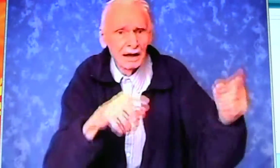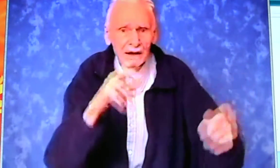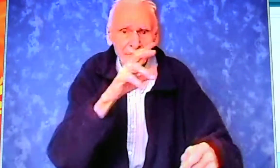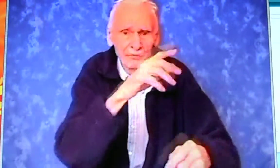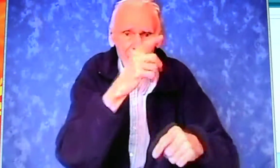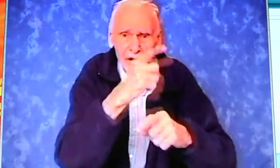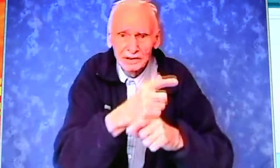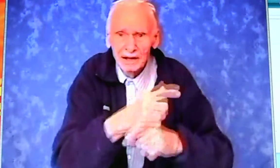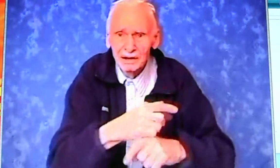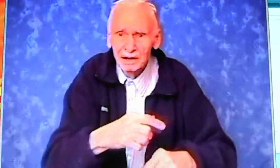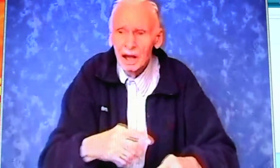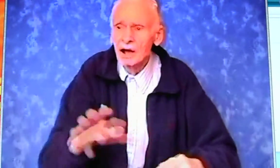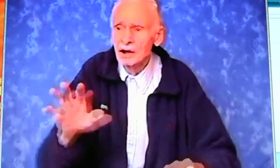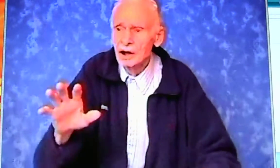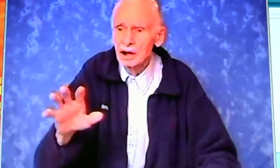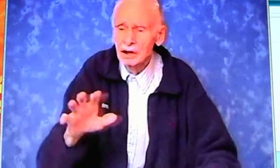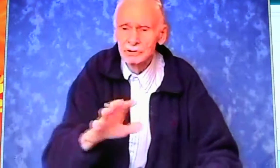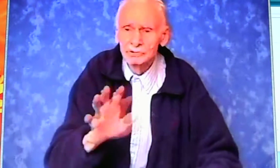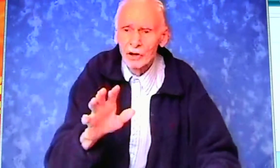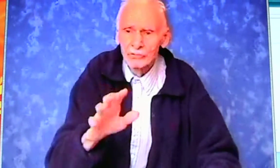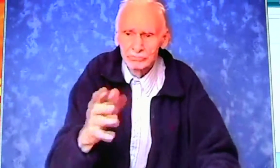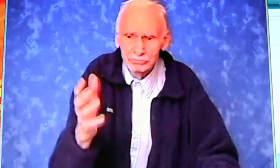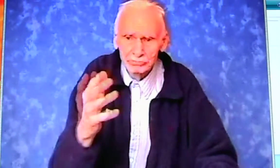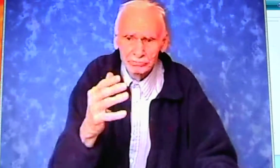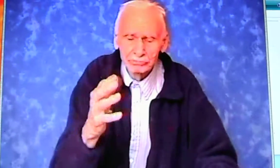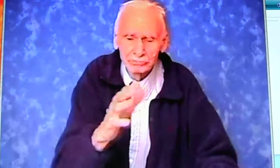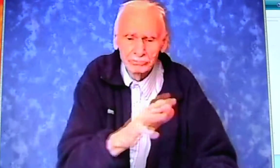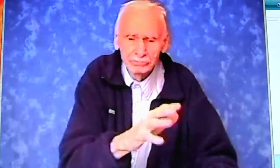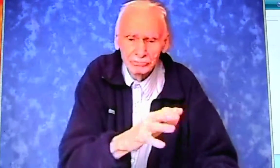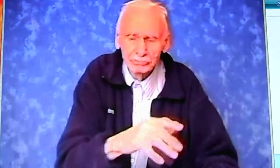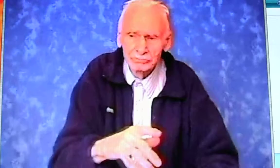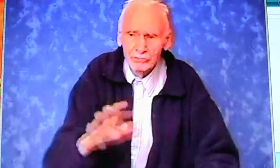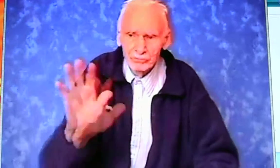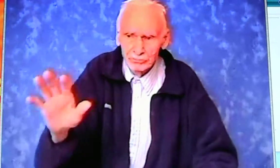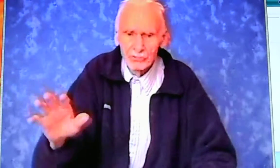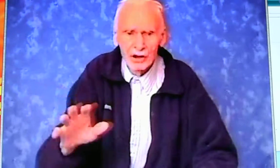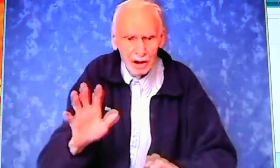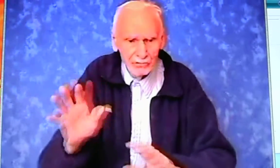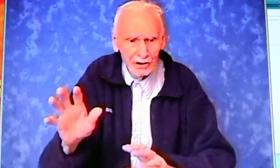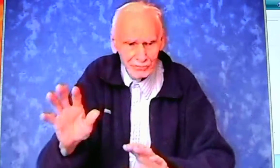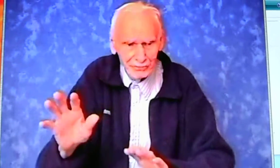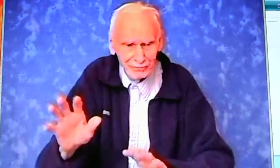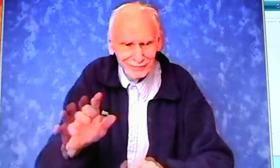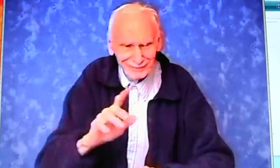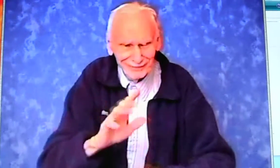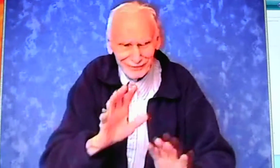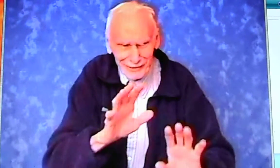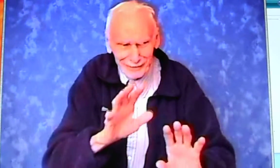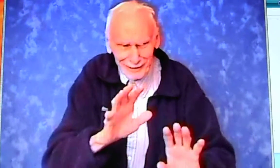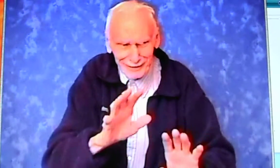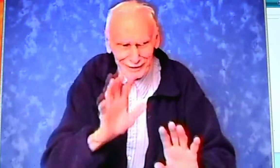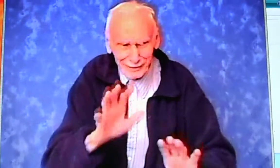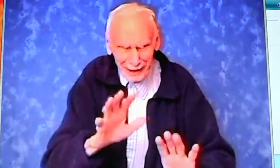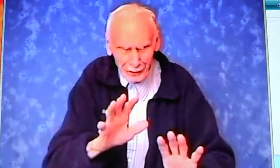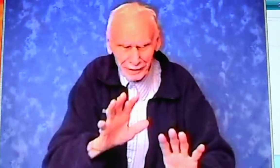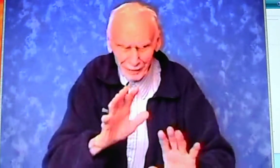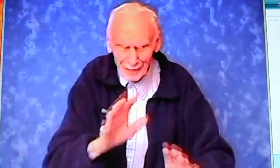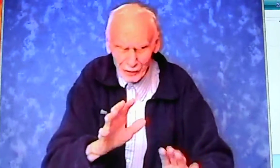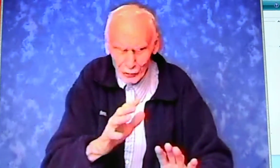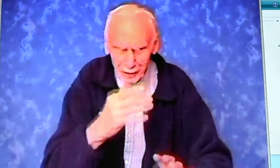my wheelchair, and I motioned to my brother, and he came over to try to help me and told me to calm down, that it was